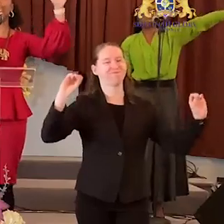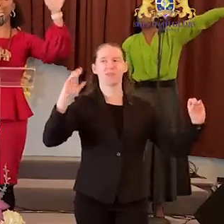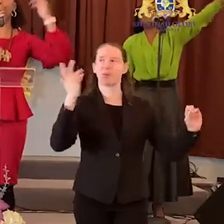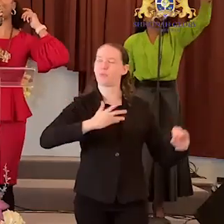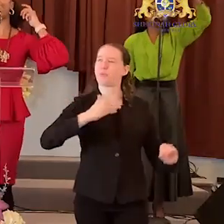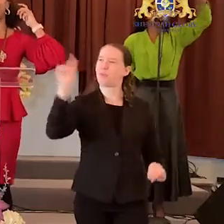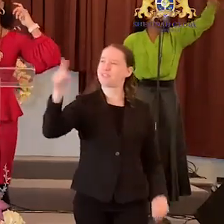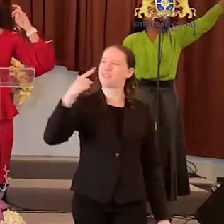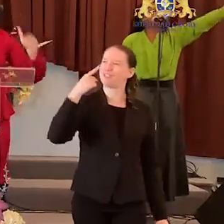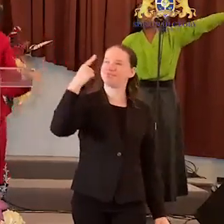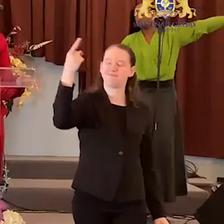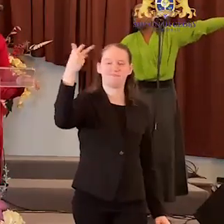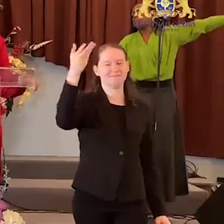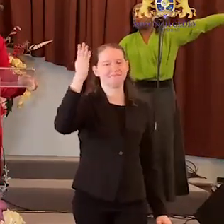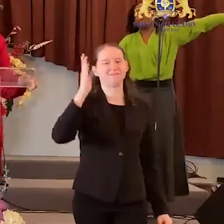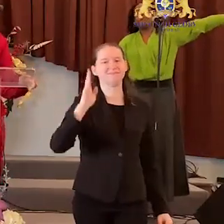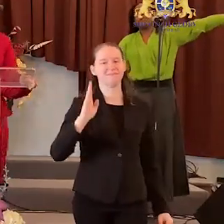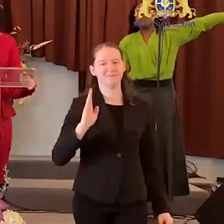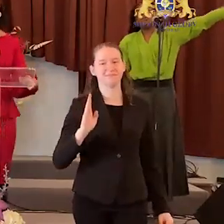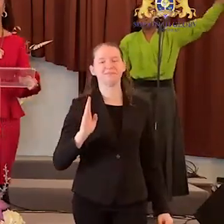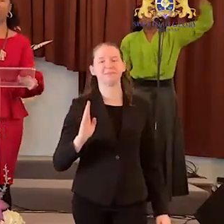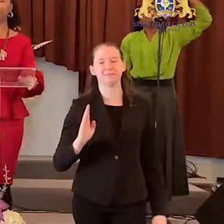There's none like you.